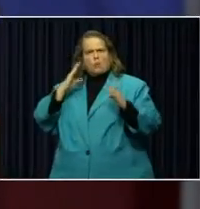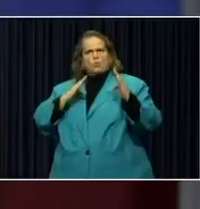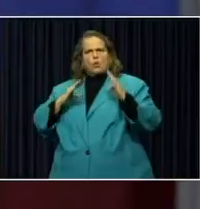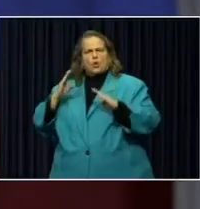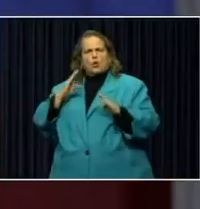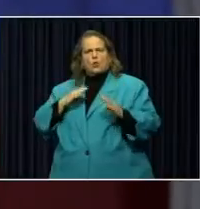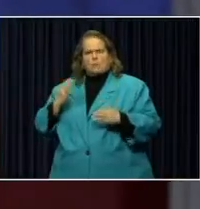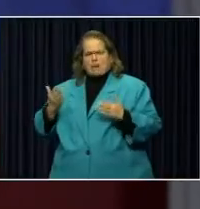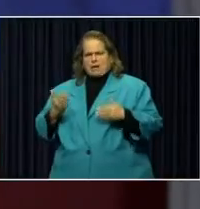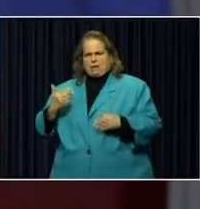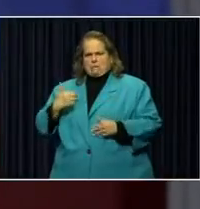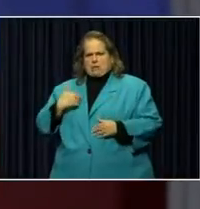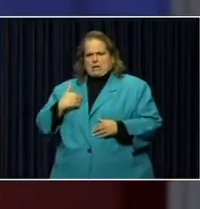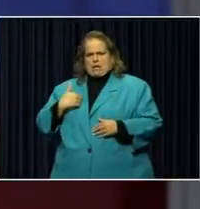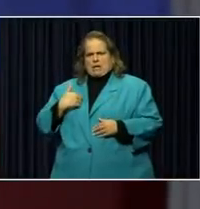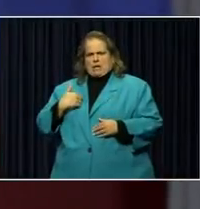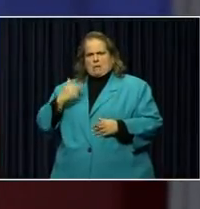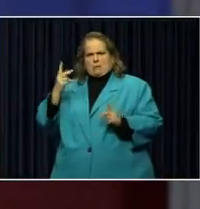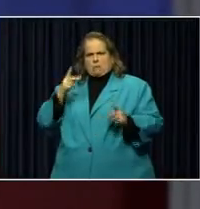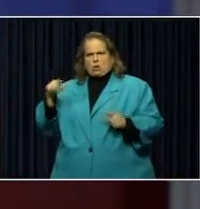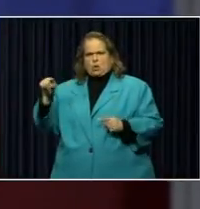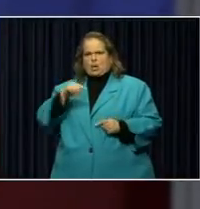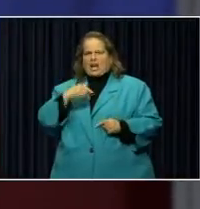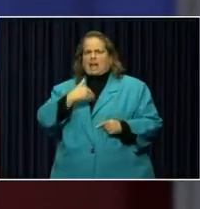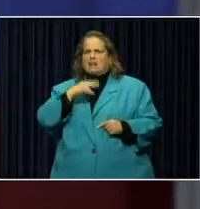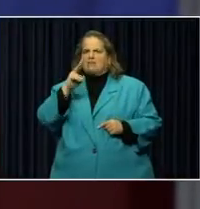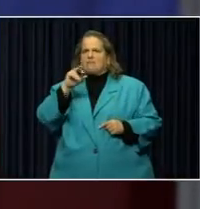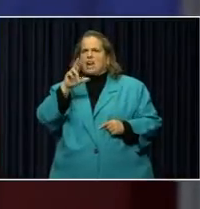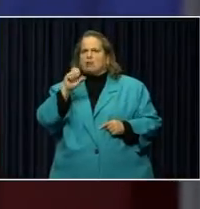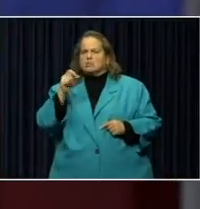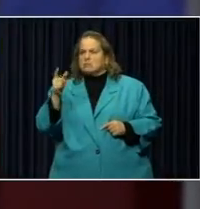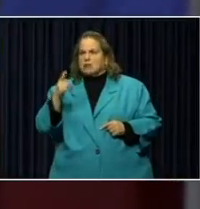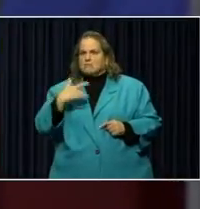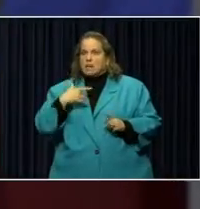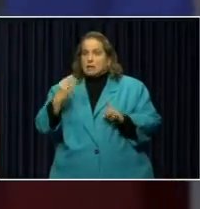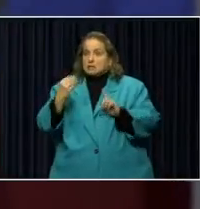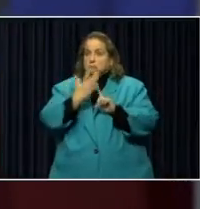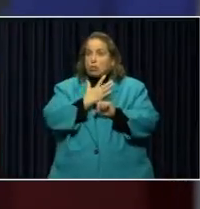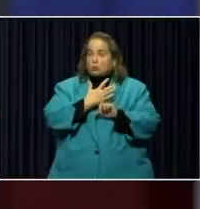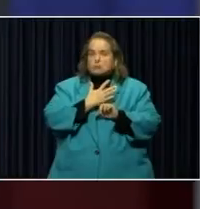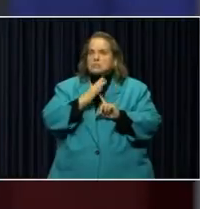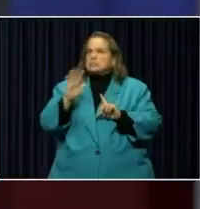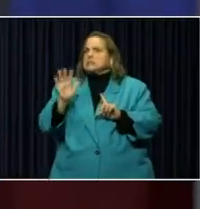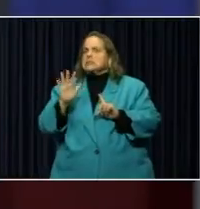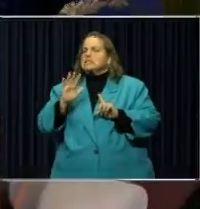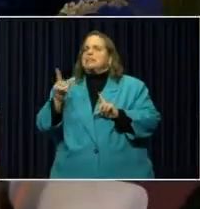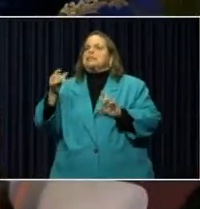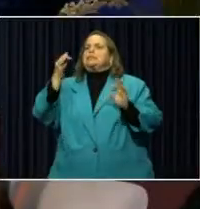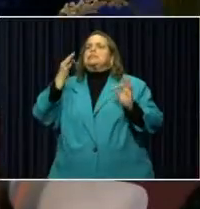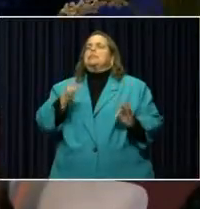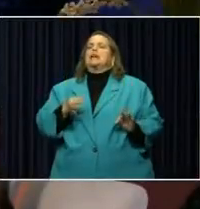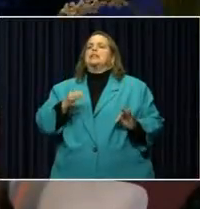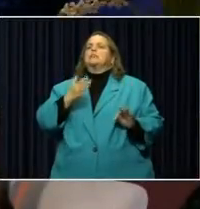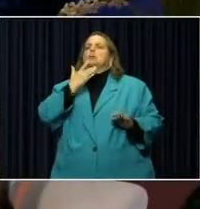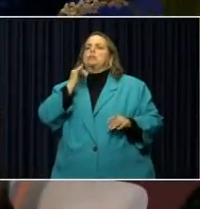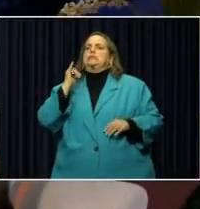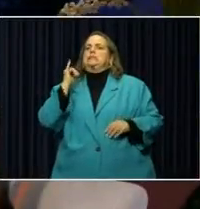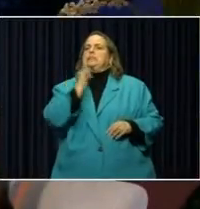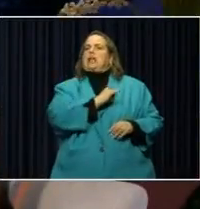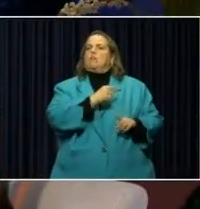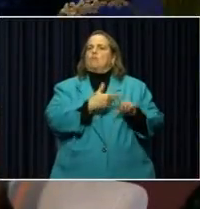they were exposed to some people that maybe had the virus. And so they're staying away from us so that they don't expose us to the